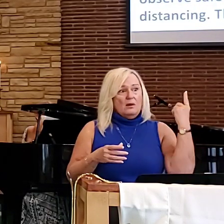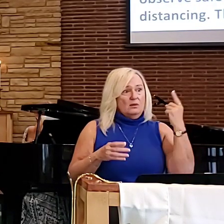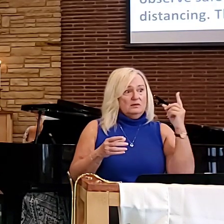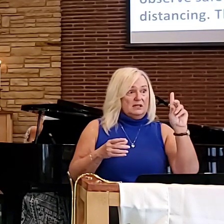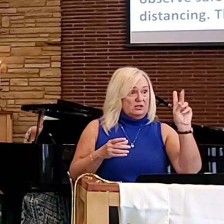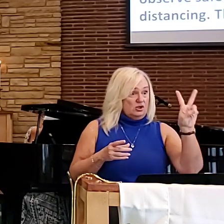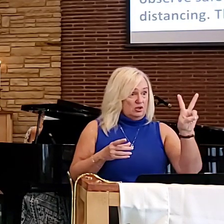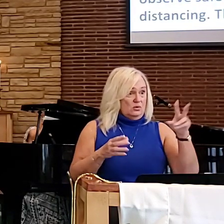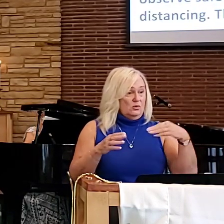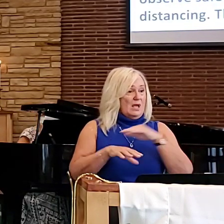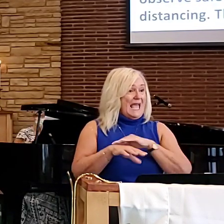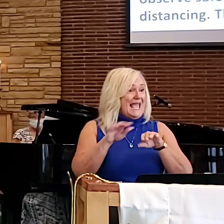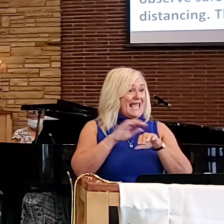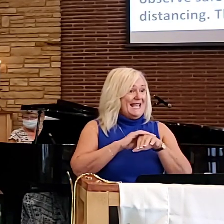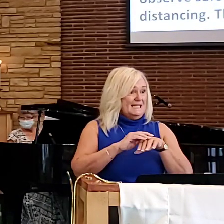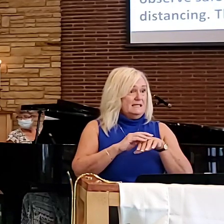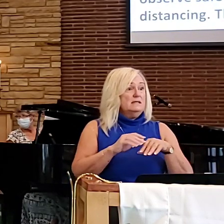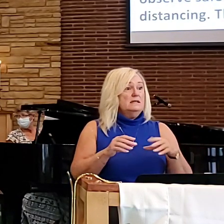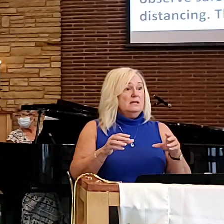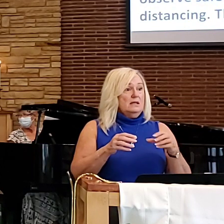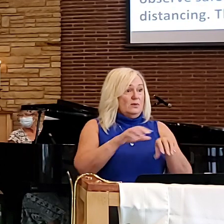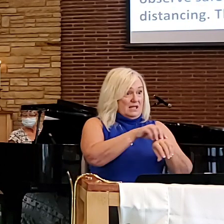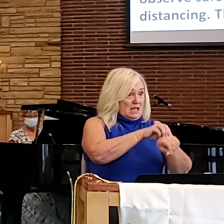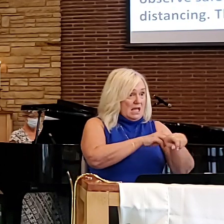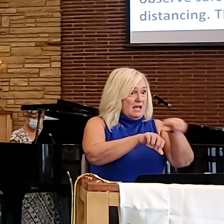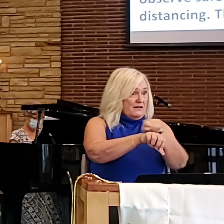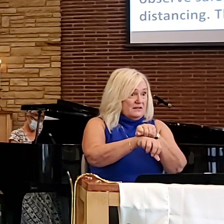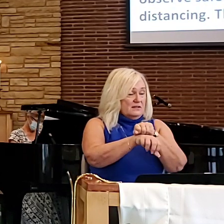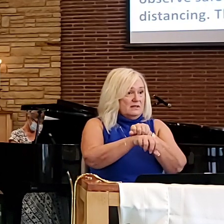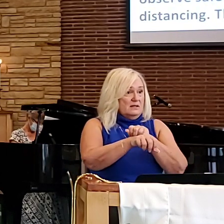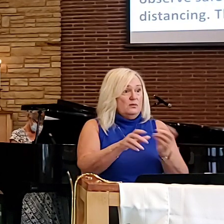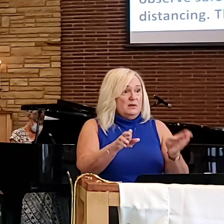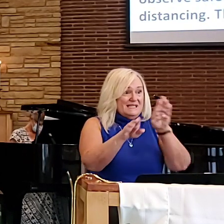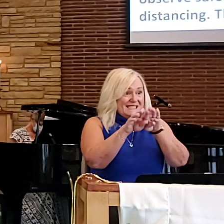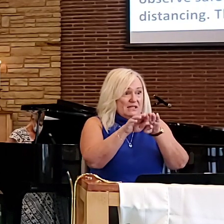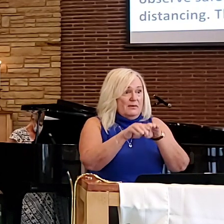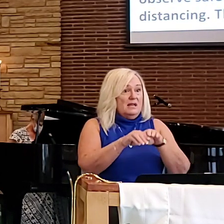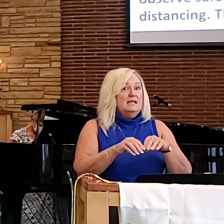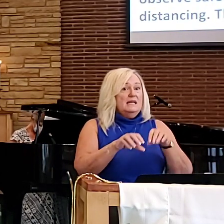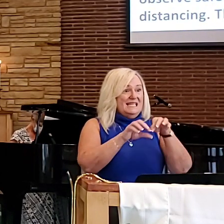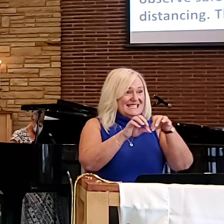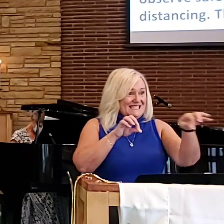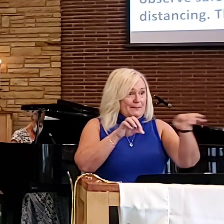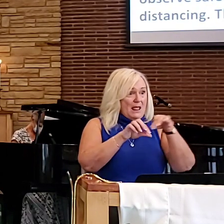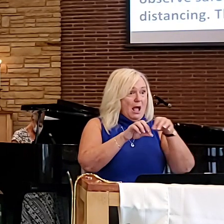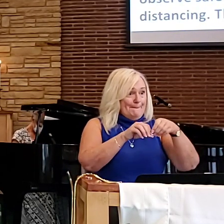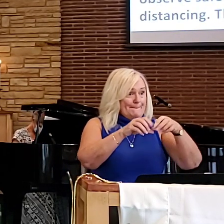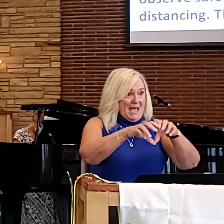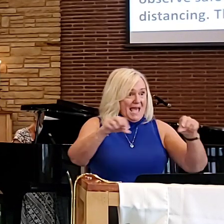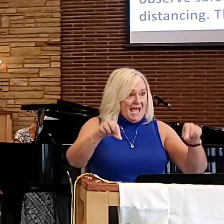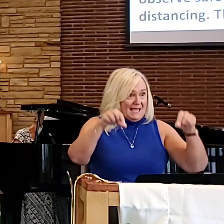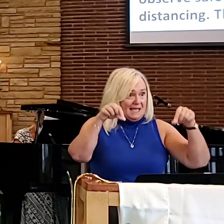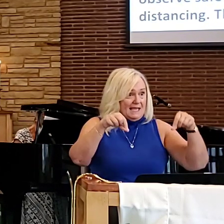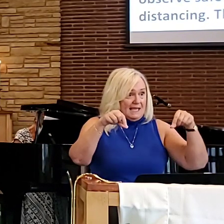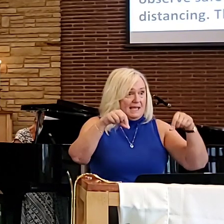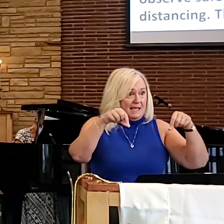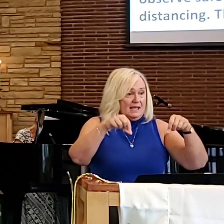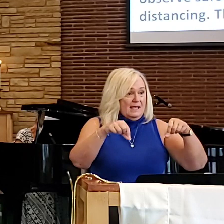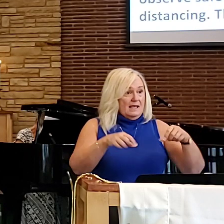gloved, or two sets of hands. We will seal the bread in a Ziploc bag, and the